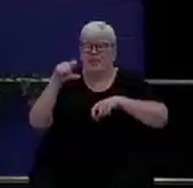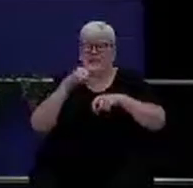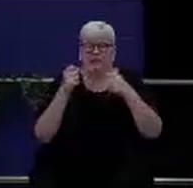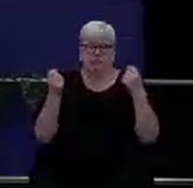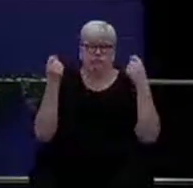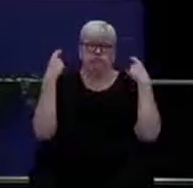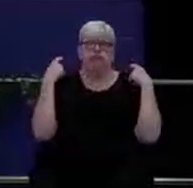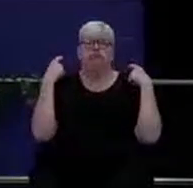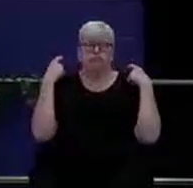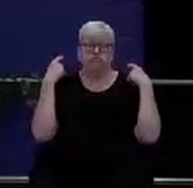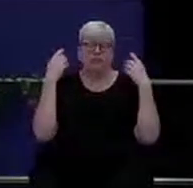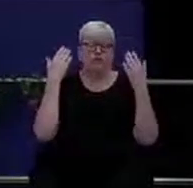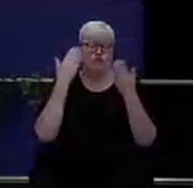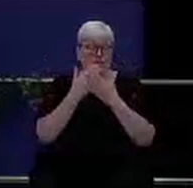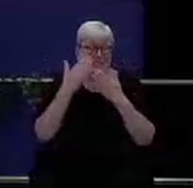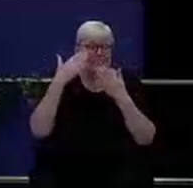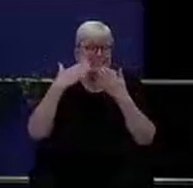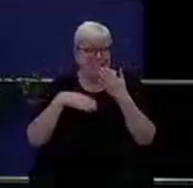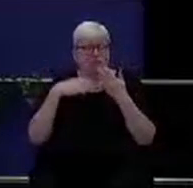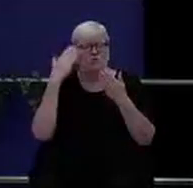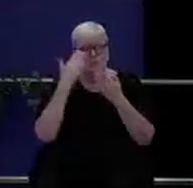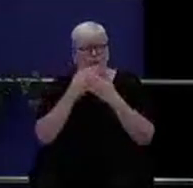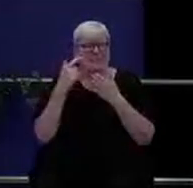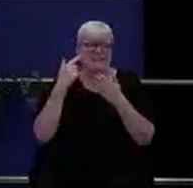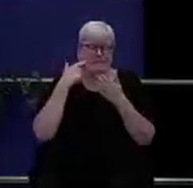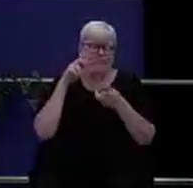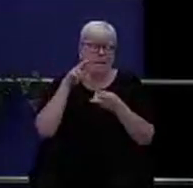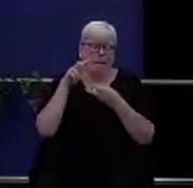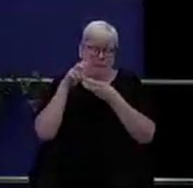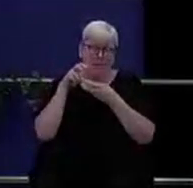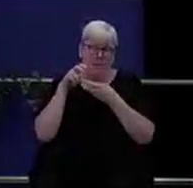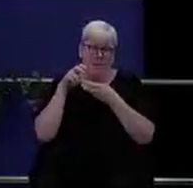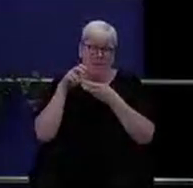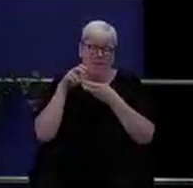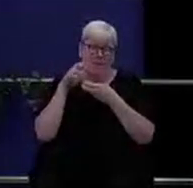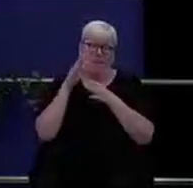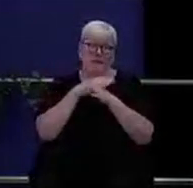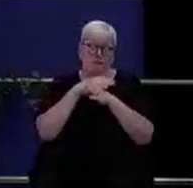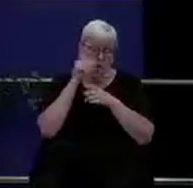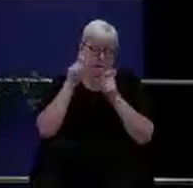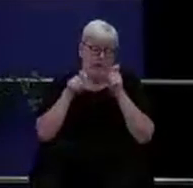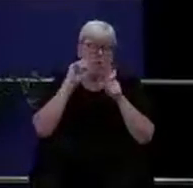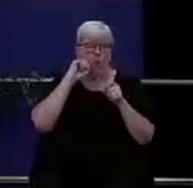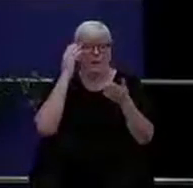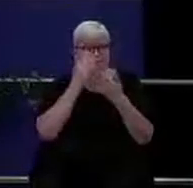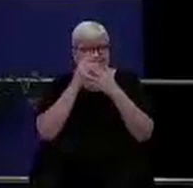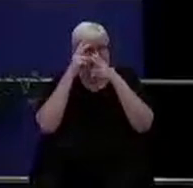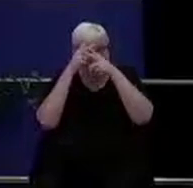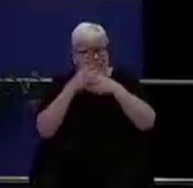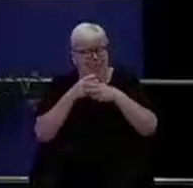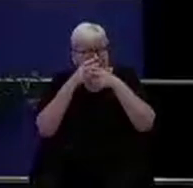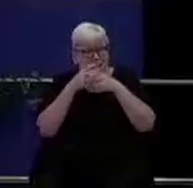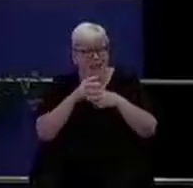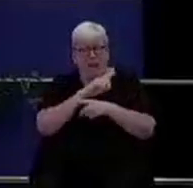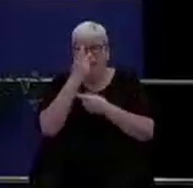so for facts, but not when it comes to getting people to care. And I also think that after the